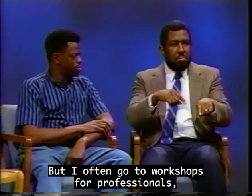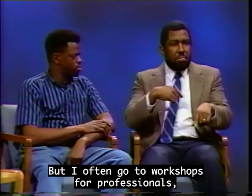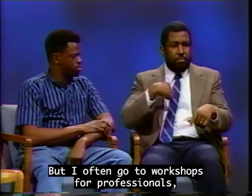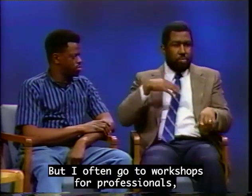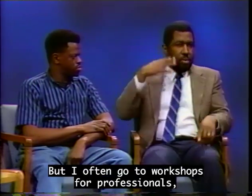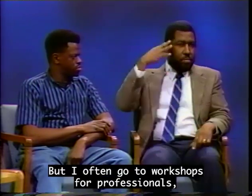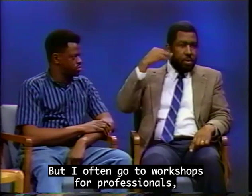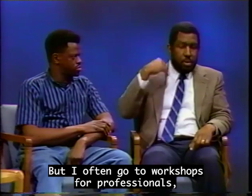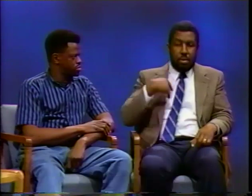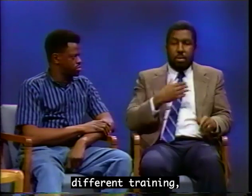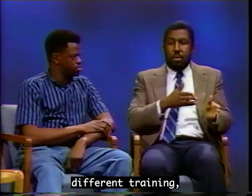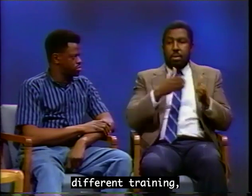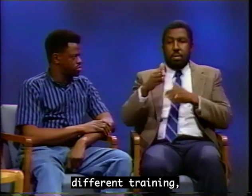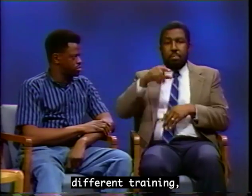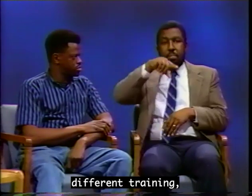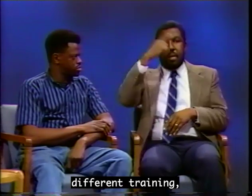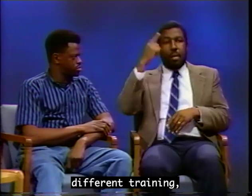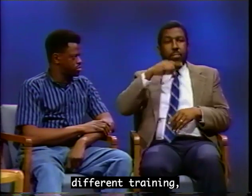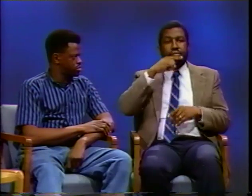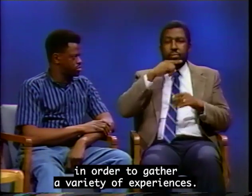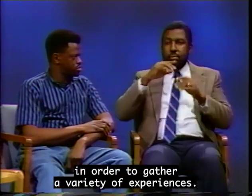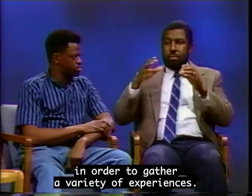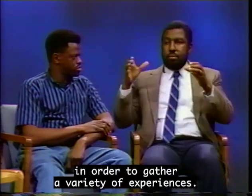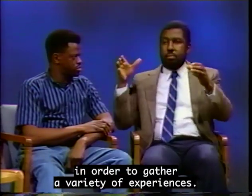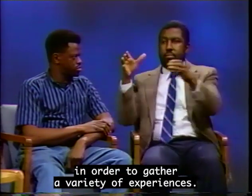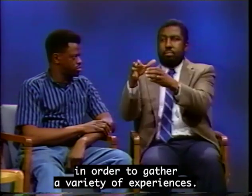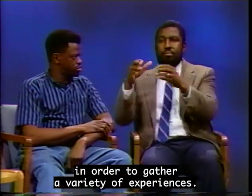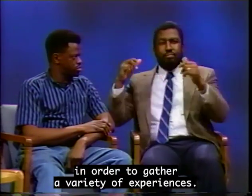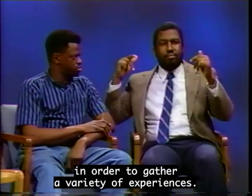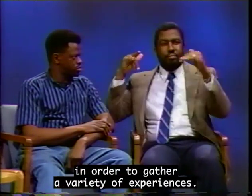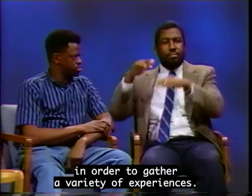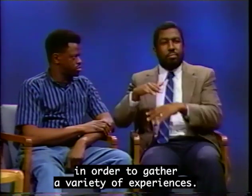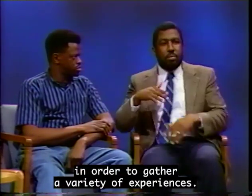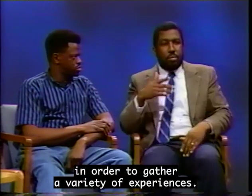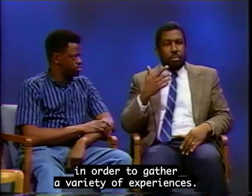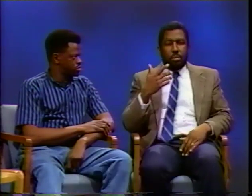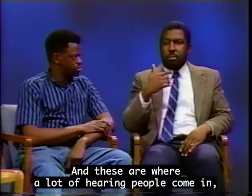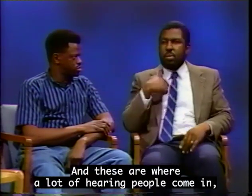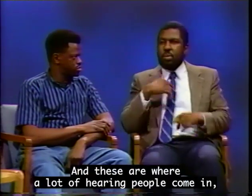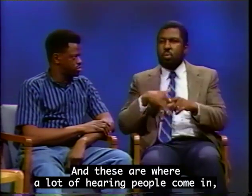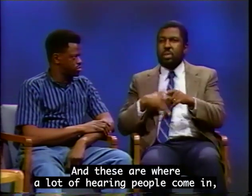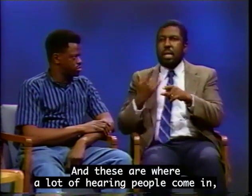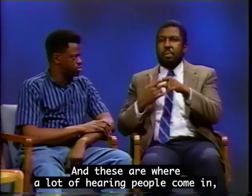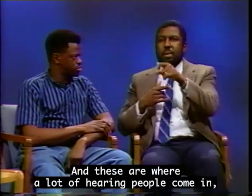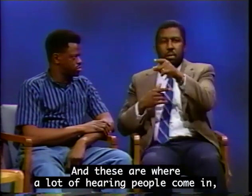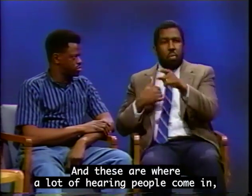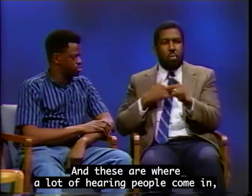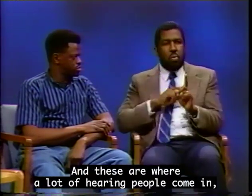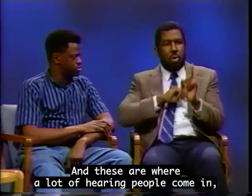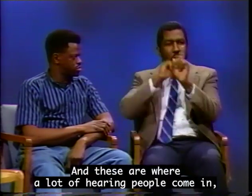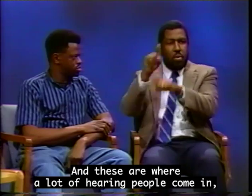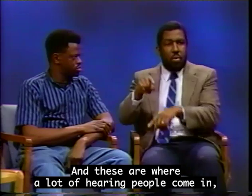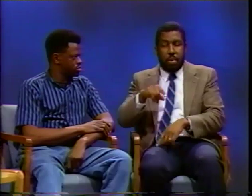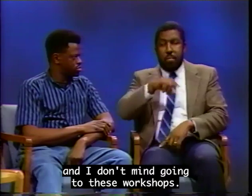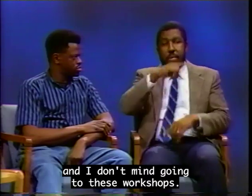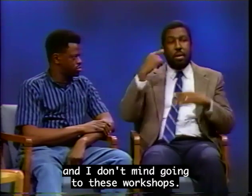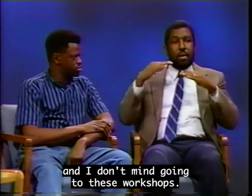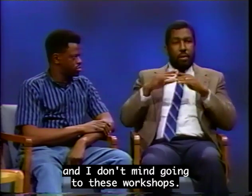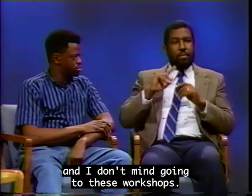for professionals, different training, in order to gather a variety of experiences. And these are where a lot of hearing people come in. And I don't mind going to